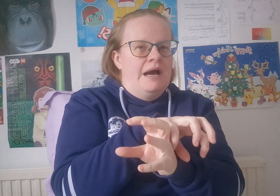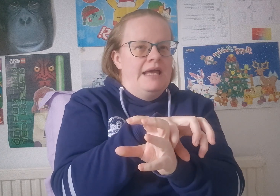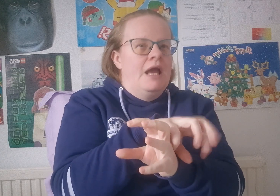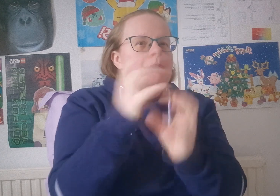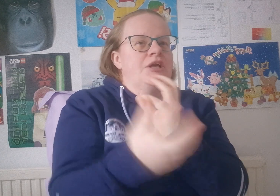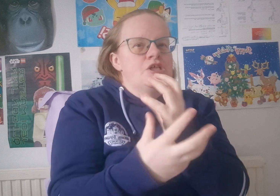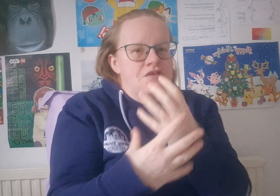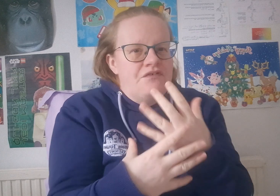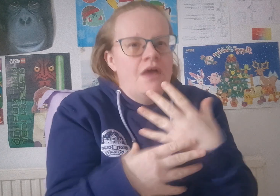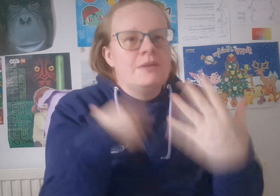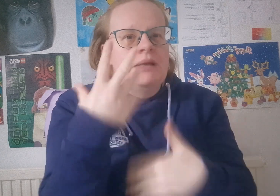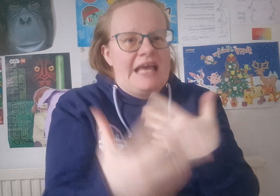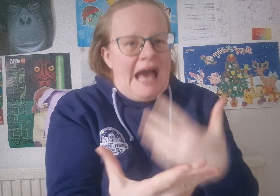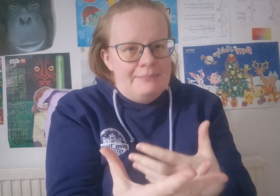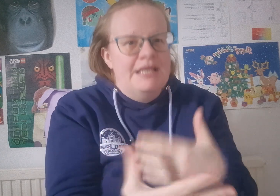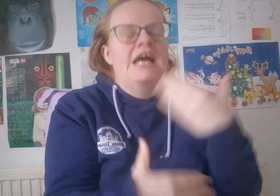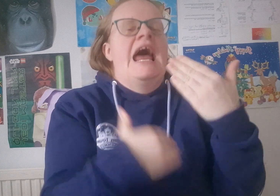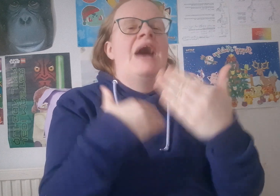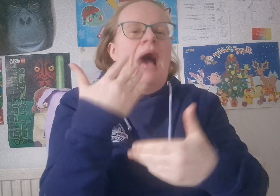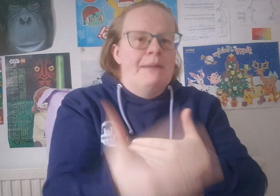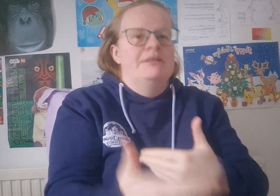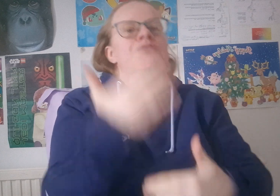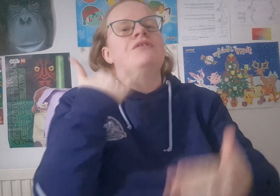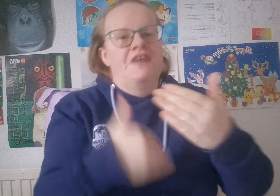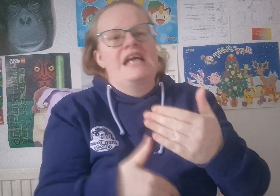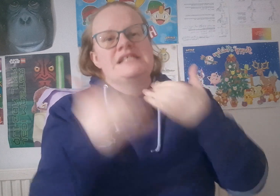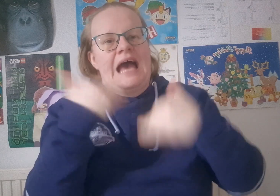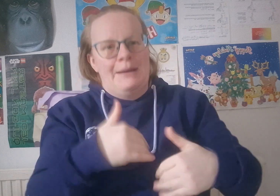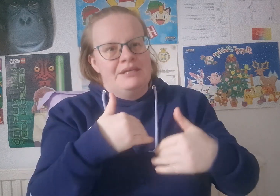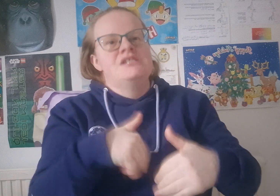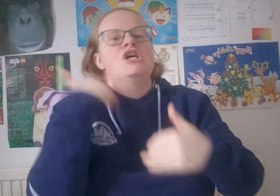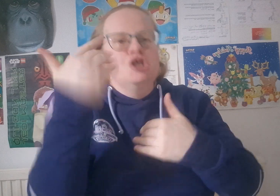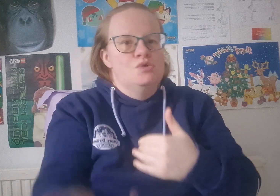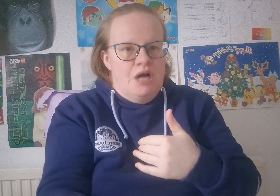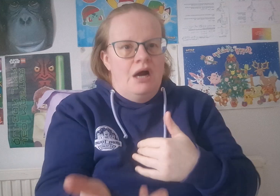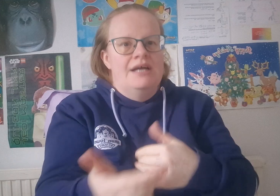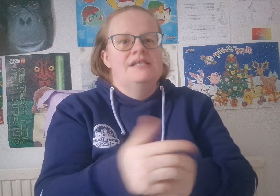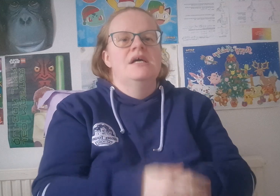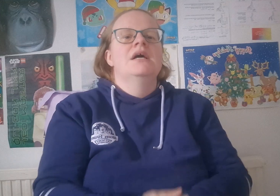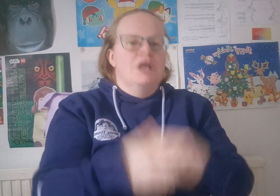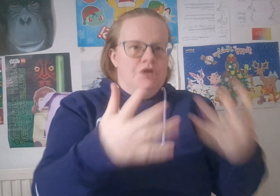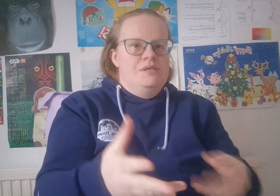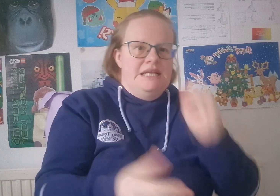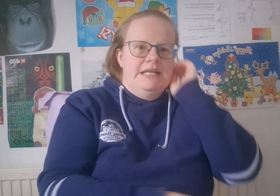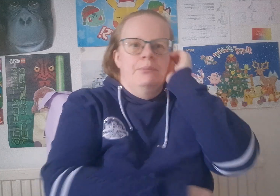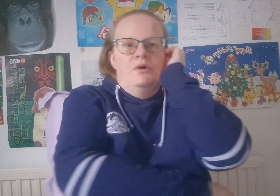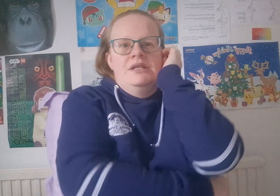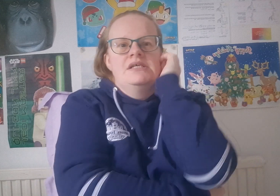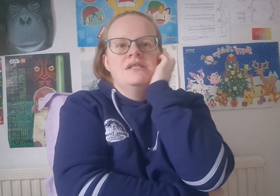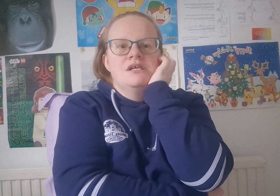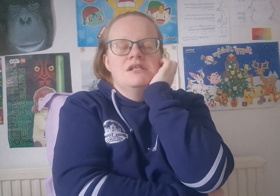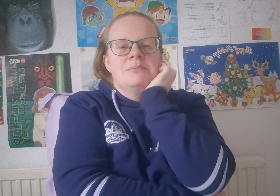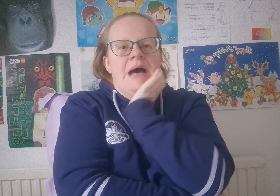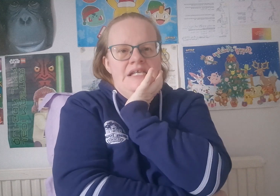way because of the play Hamlet, and how Hamlet reflects Hamnet, who died, who is a little boy that